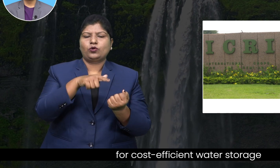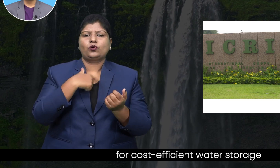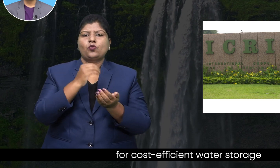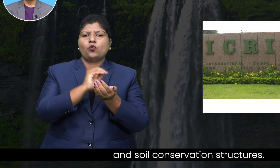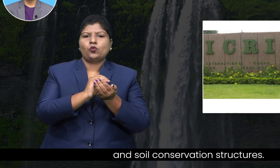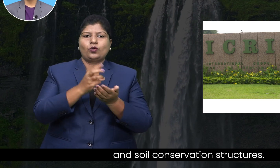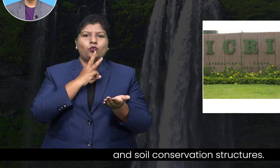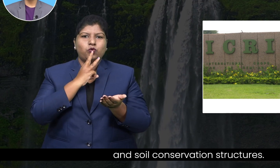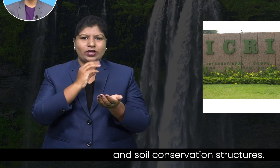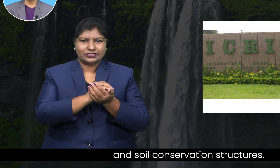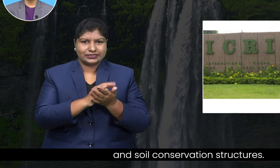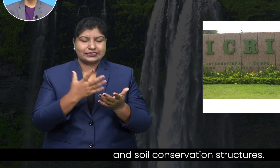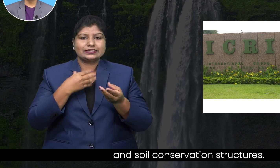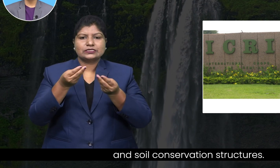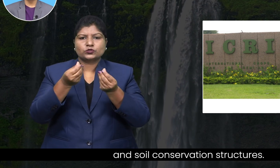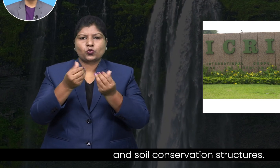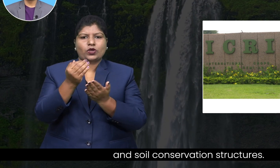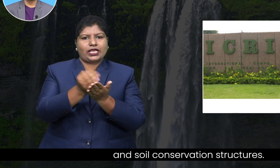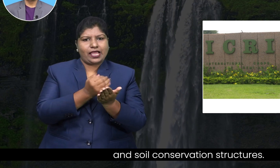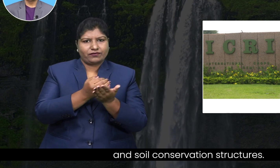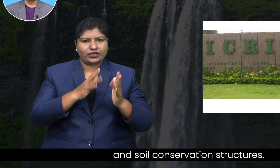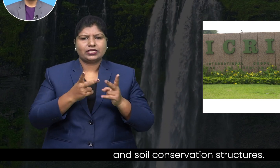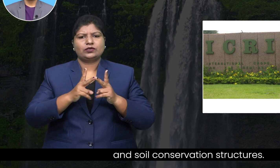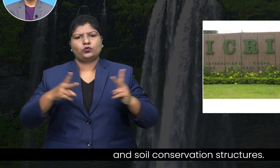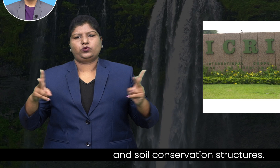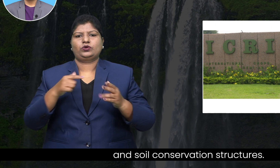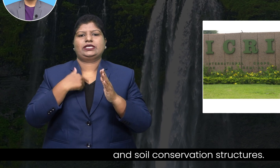storage and soil conservation structures.